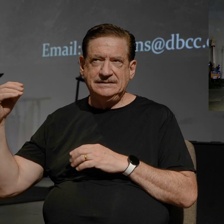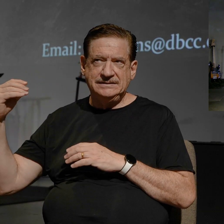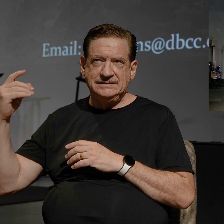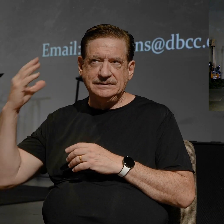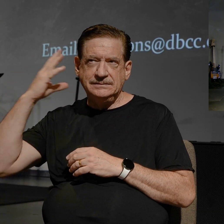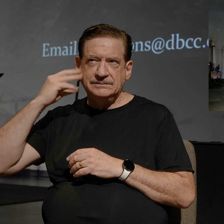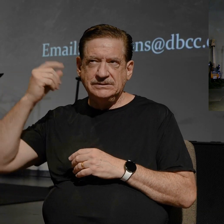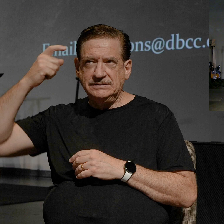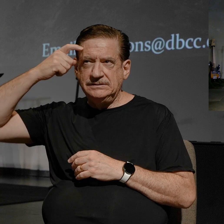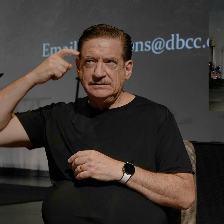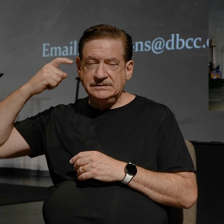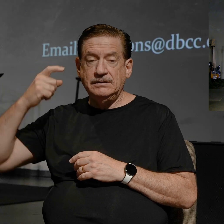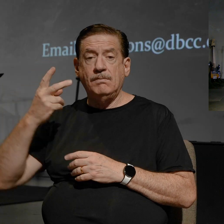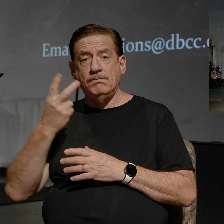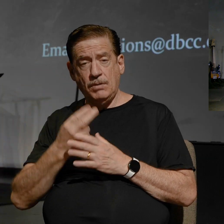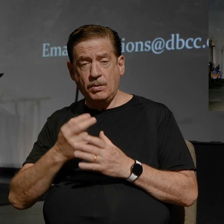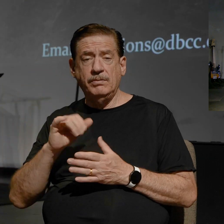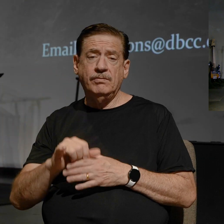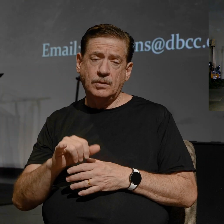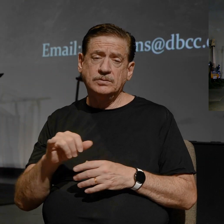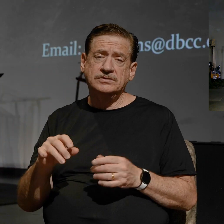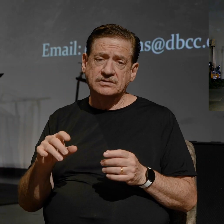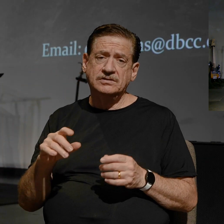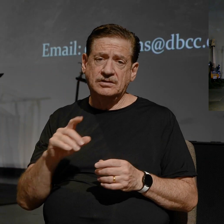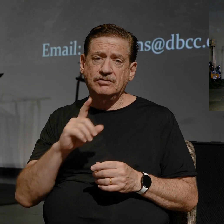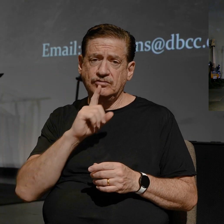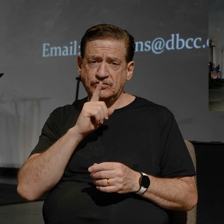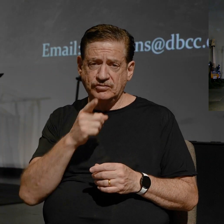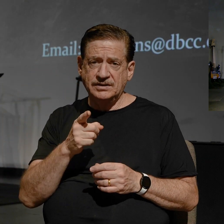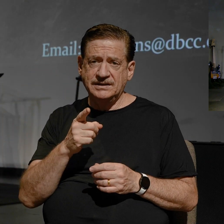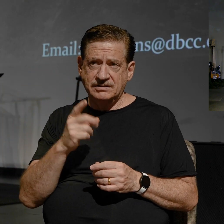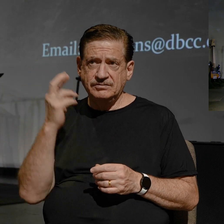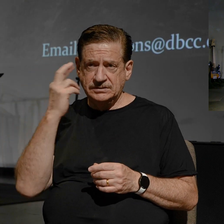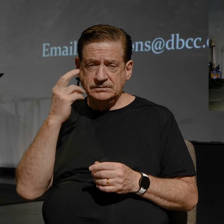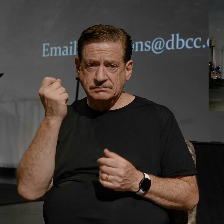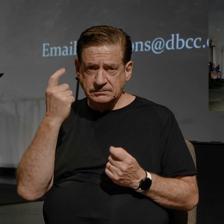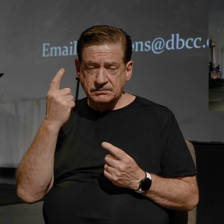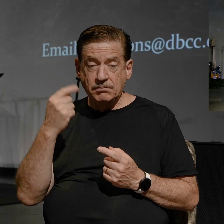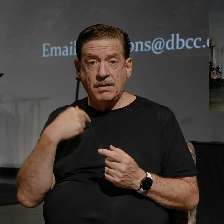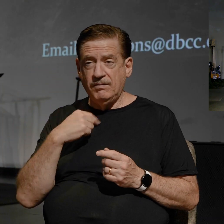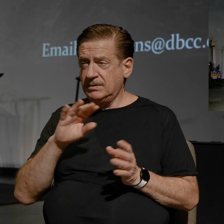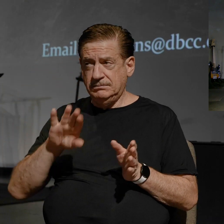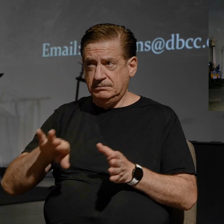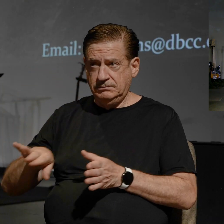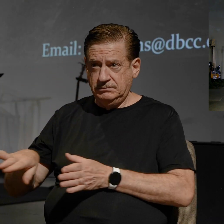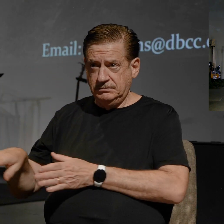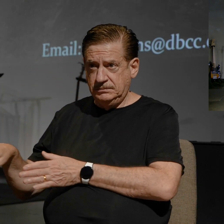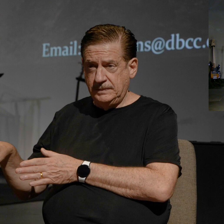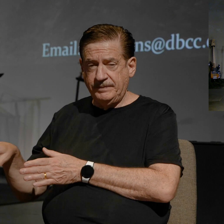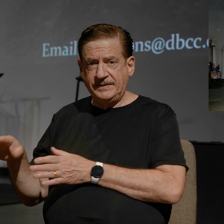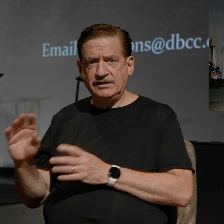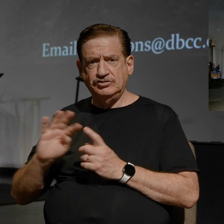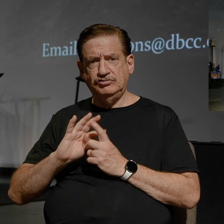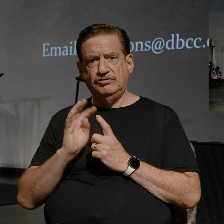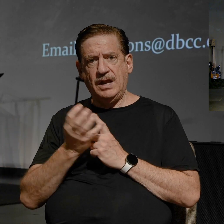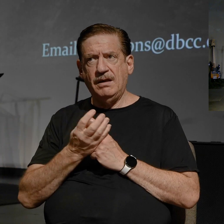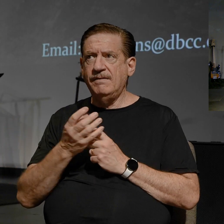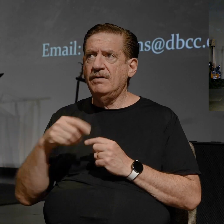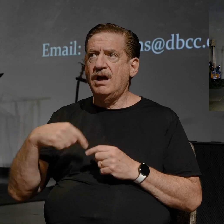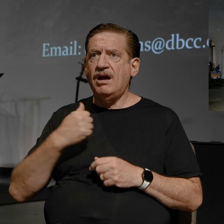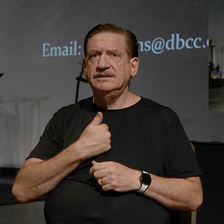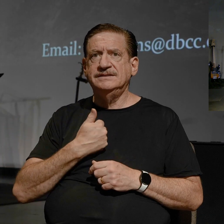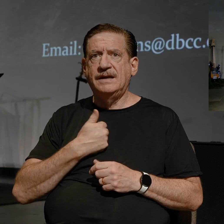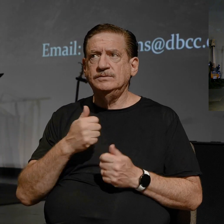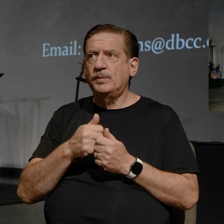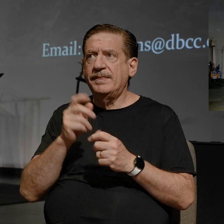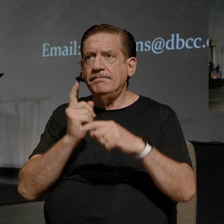are legitimate. But if we could put those away and surround ourselves with positive influencers, you